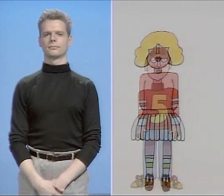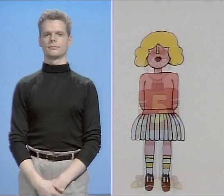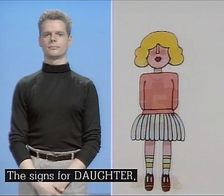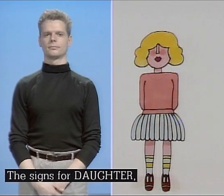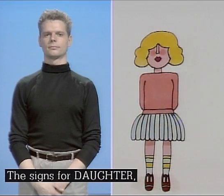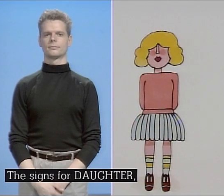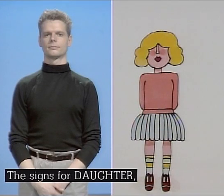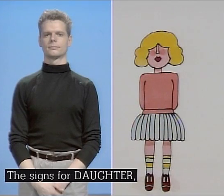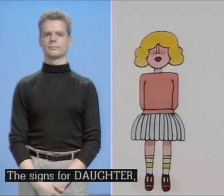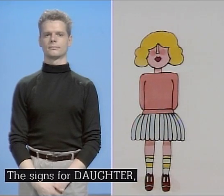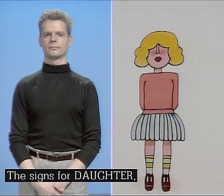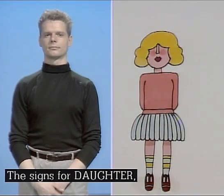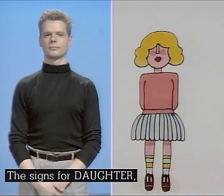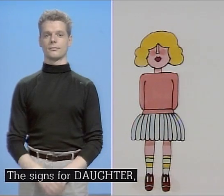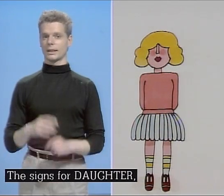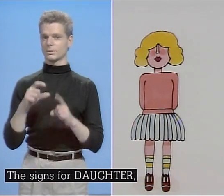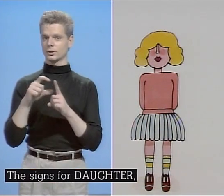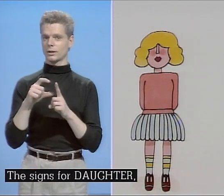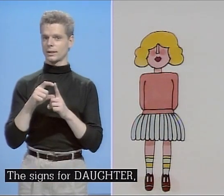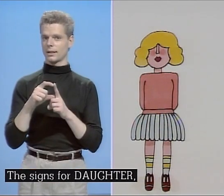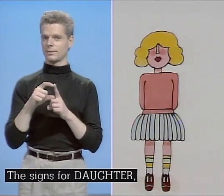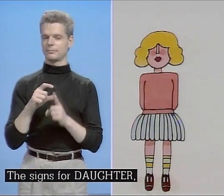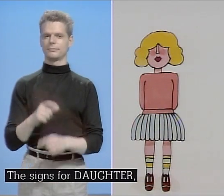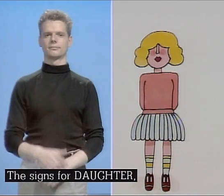The signs for daughter,